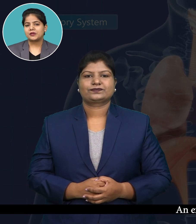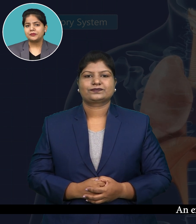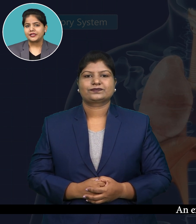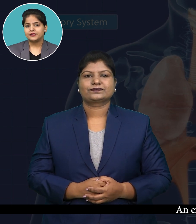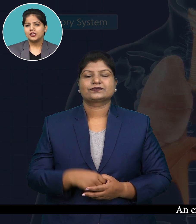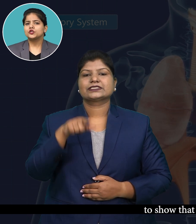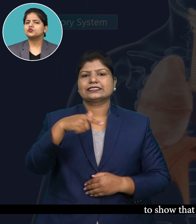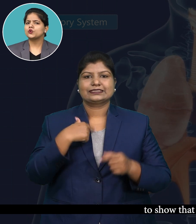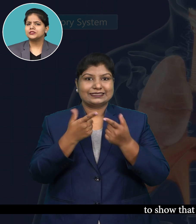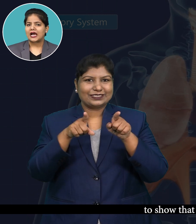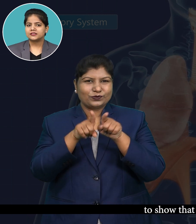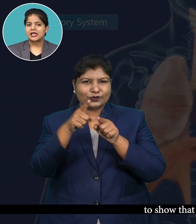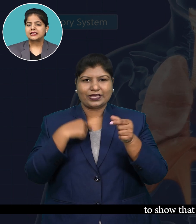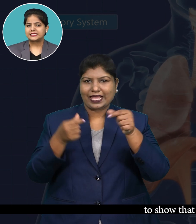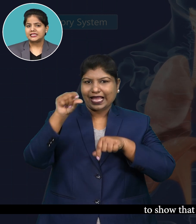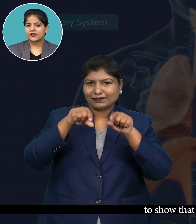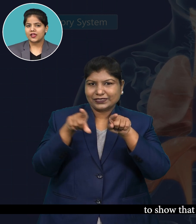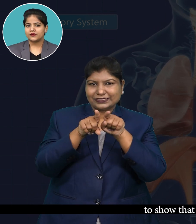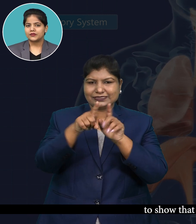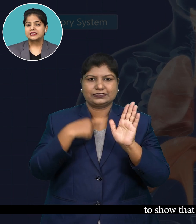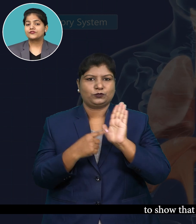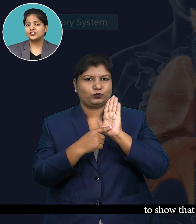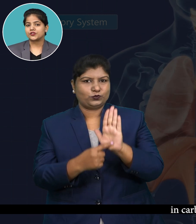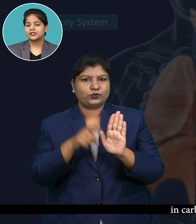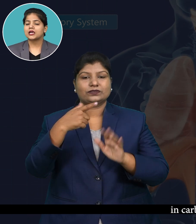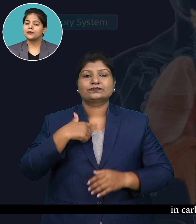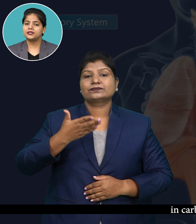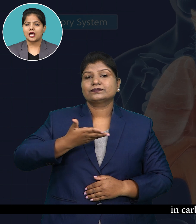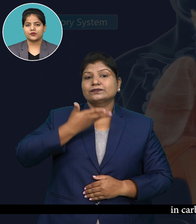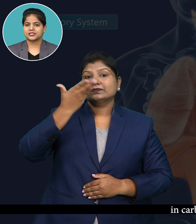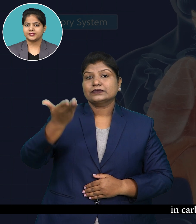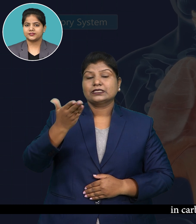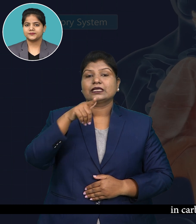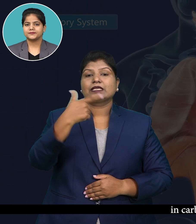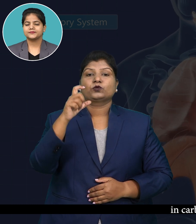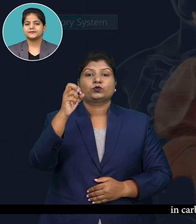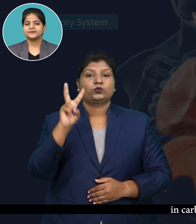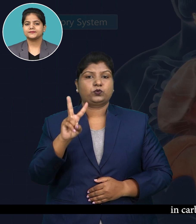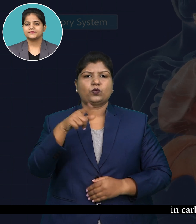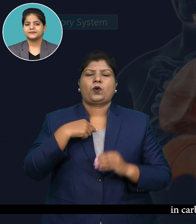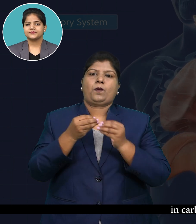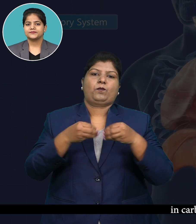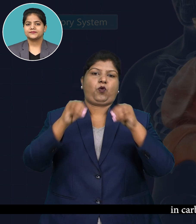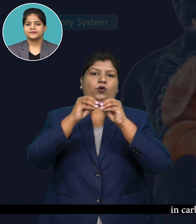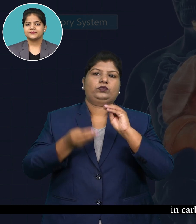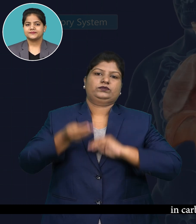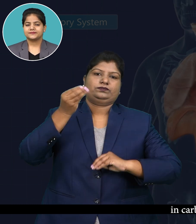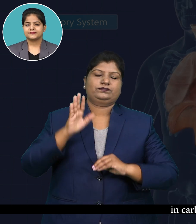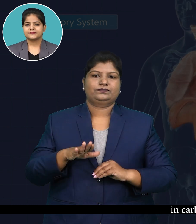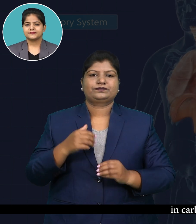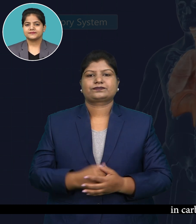An experiment to show that exhaled air is rich in carbon dioxide.